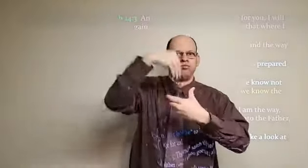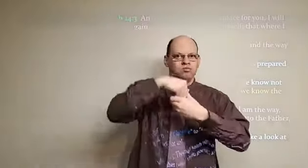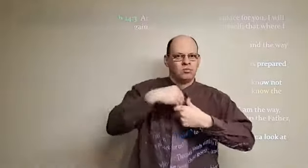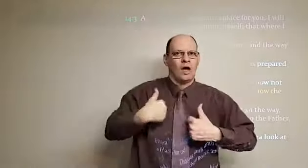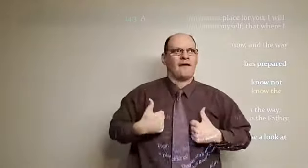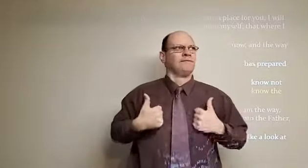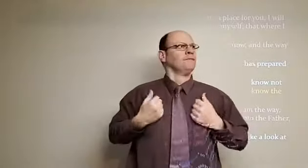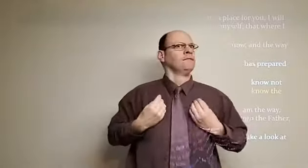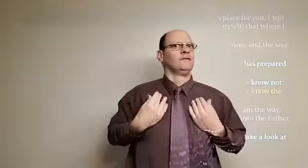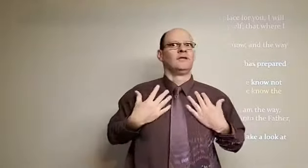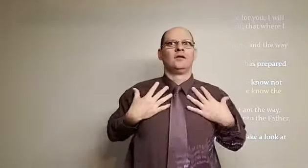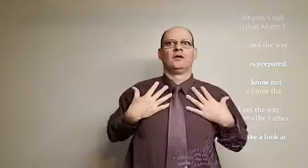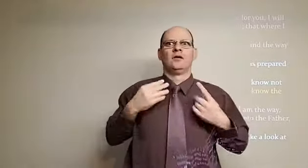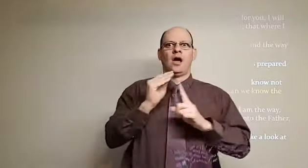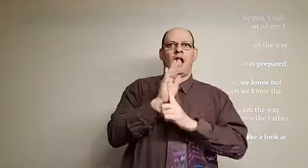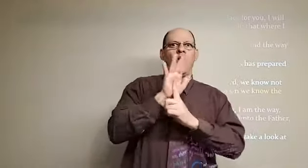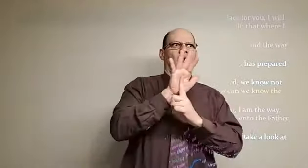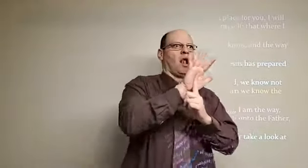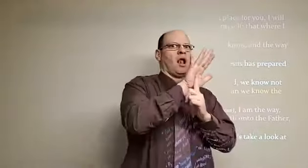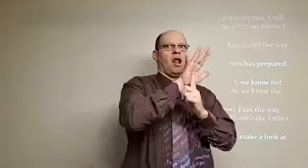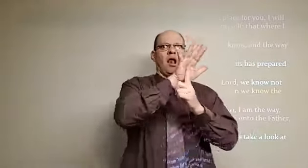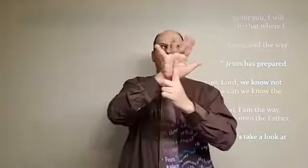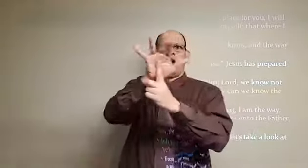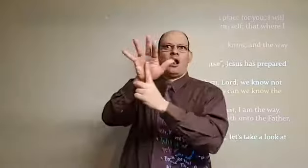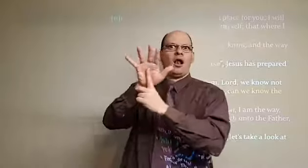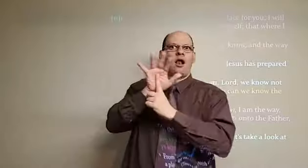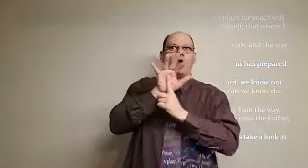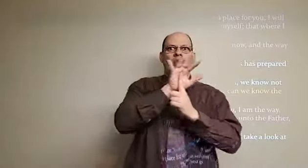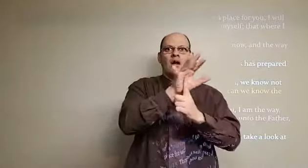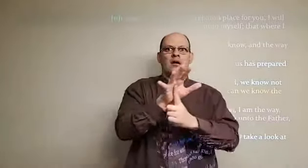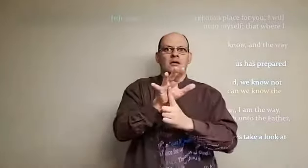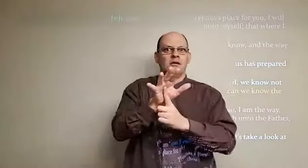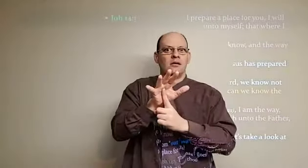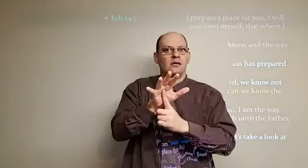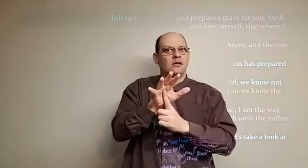the Holy Ghost will give you that new life that light that you need